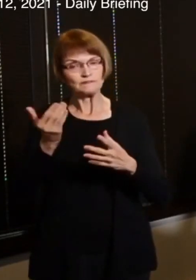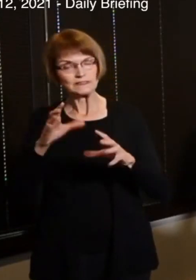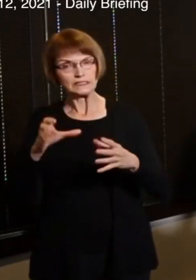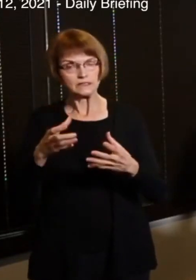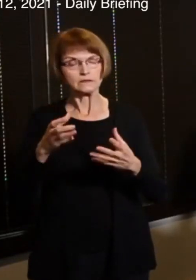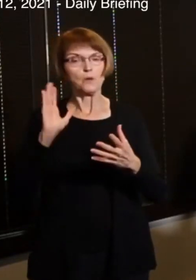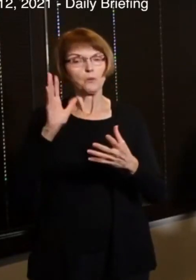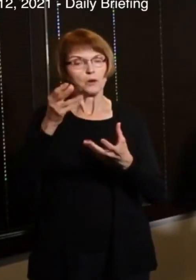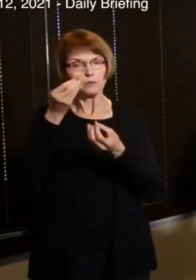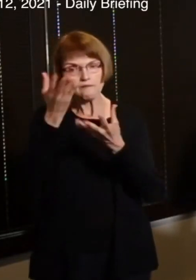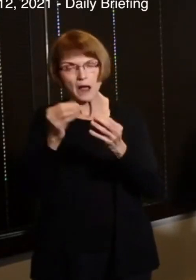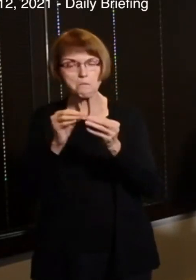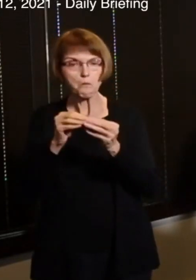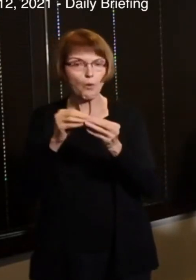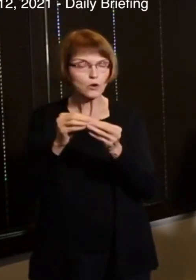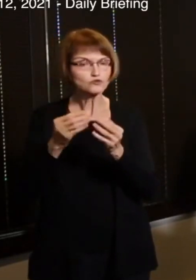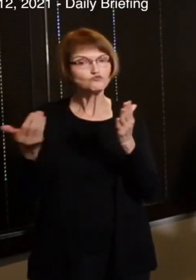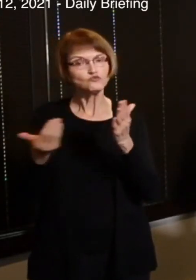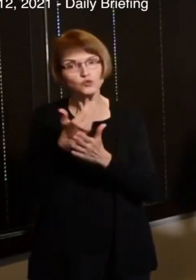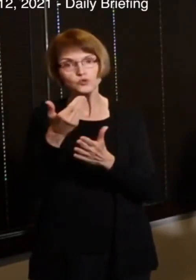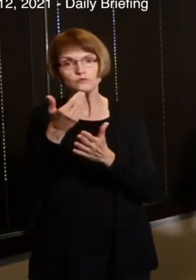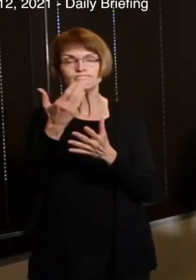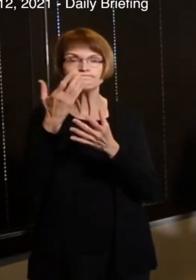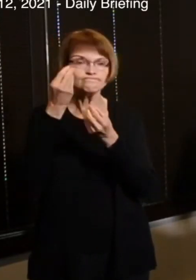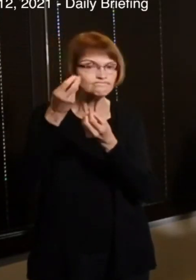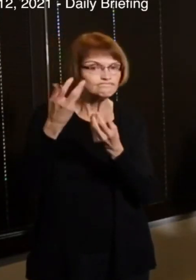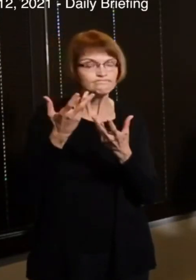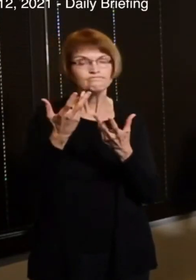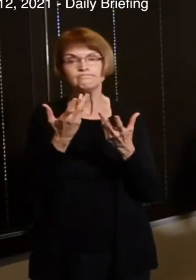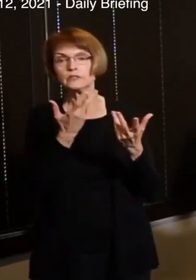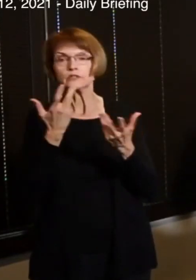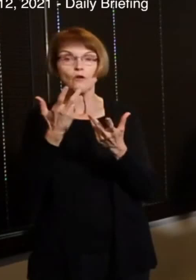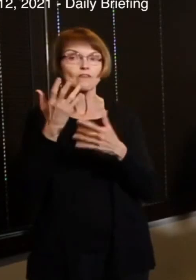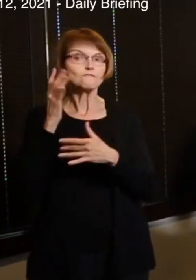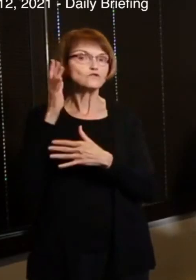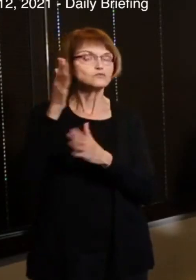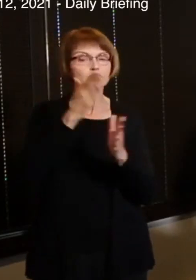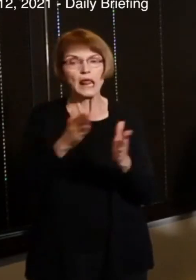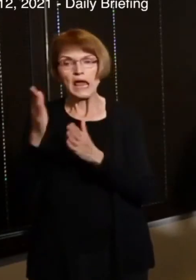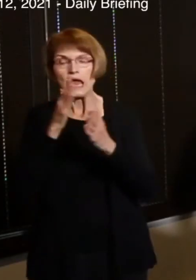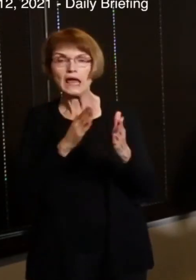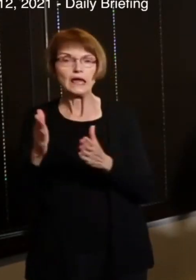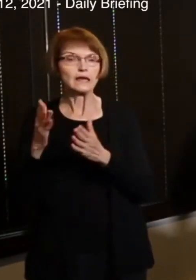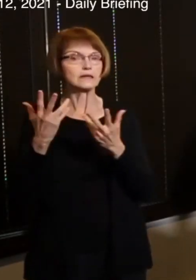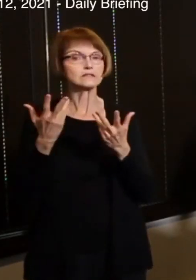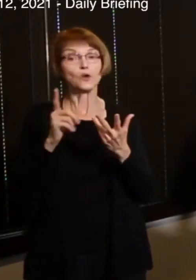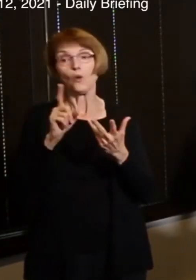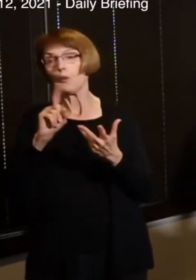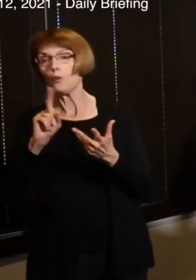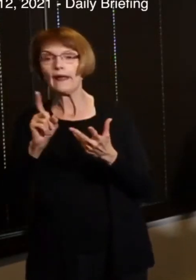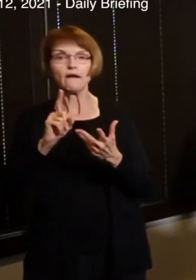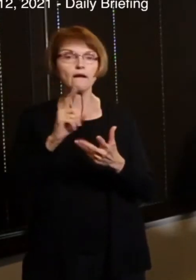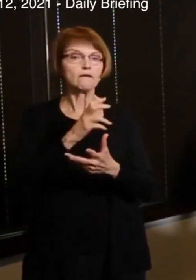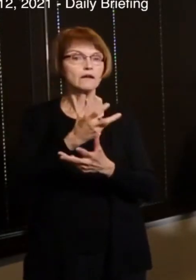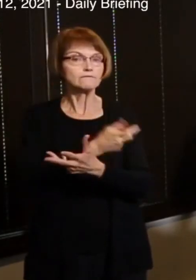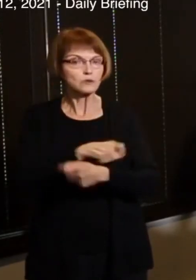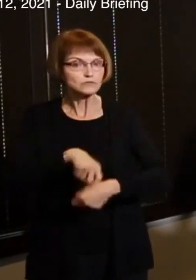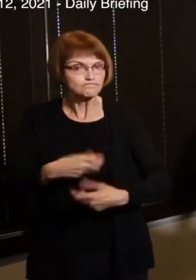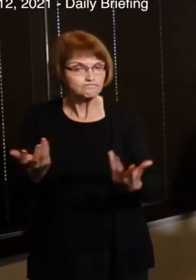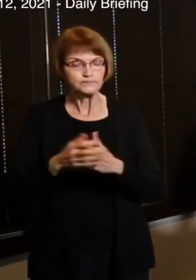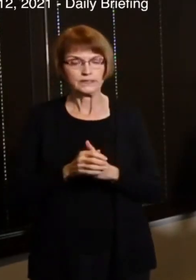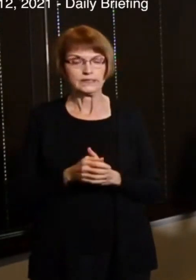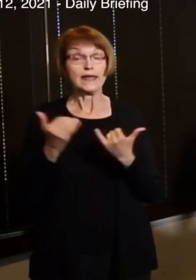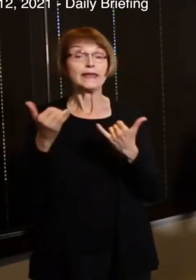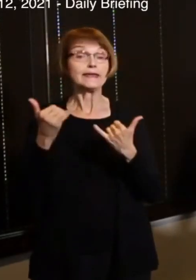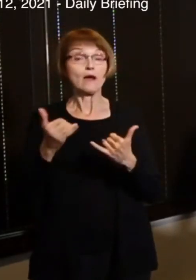we're going and how to get the virus. I apologize, I didn't advance the slides with that. Well, let's go ahead and move on to our total